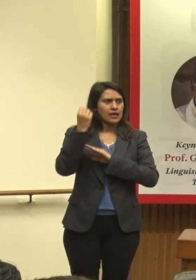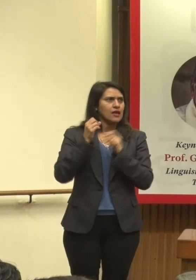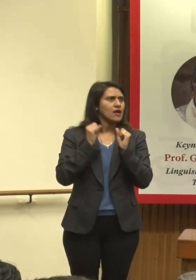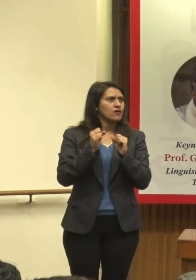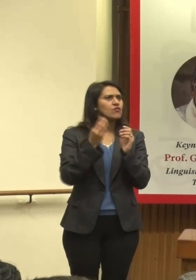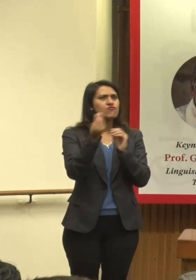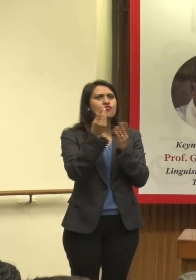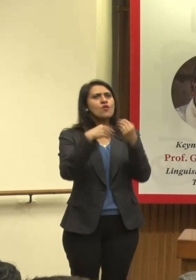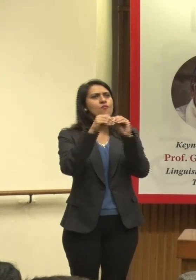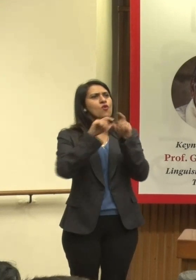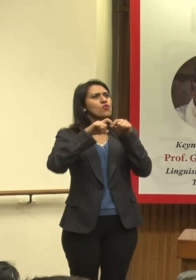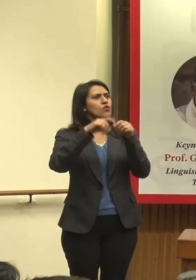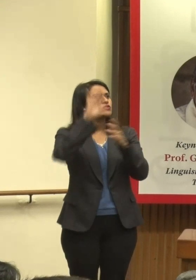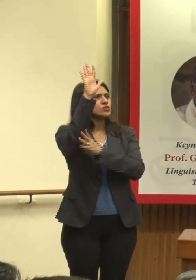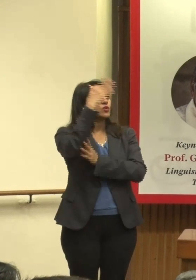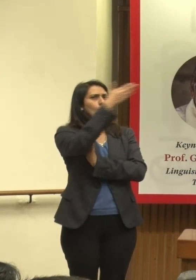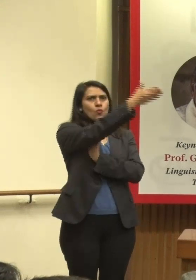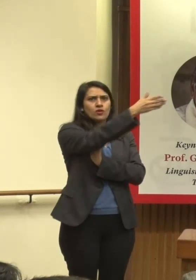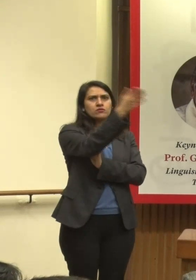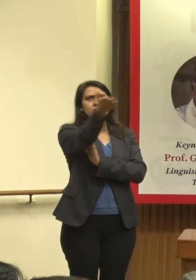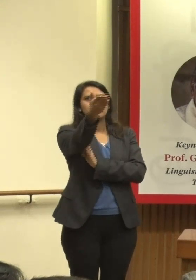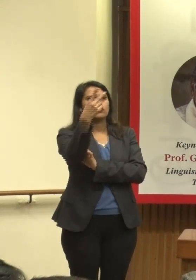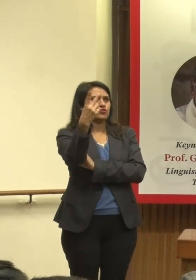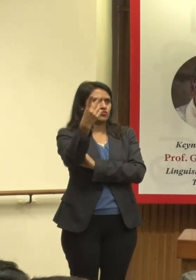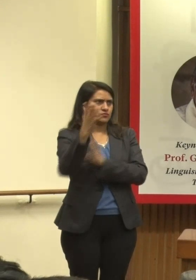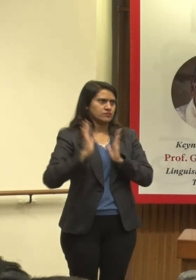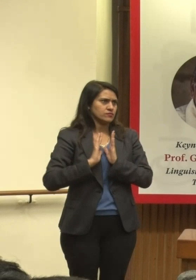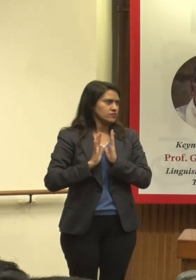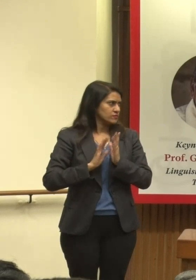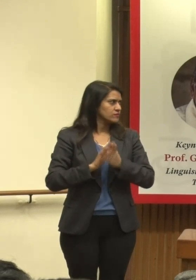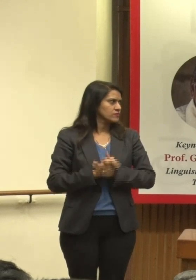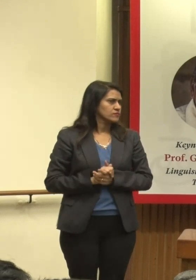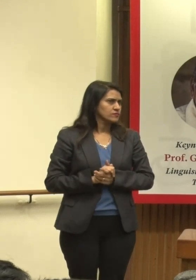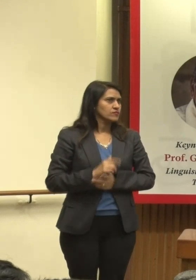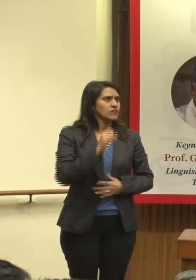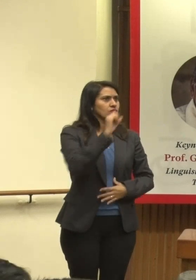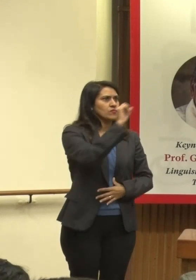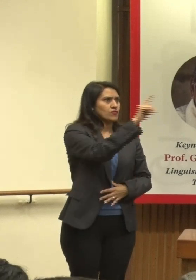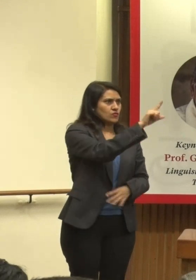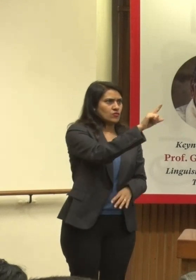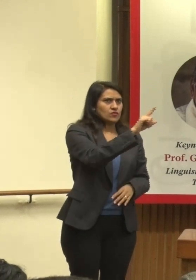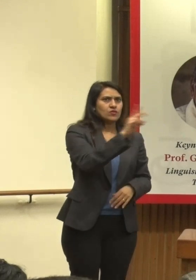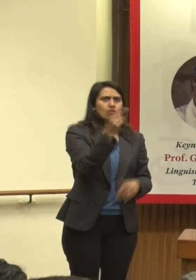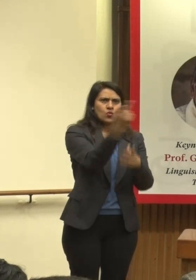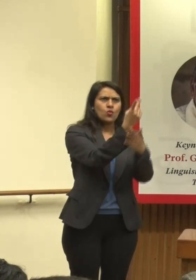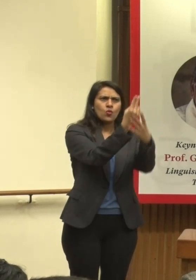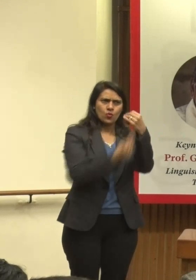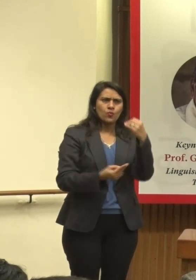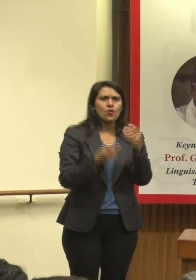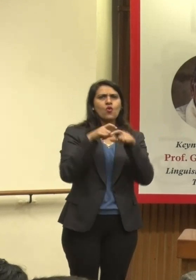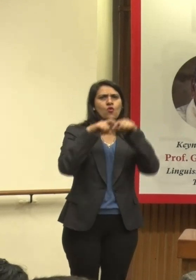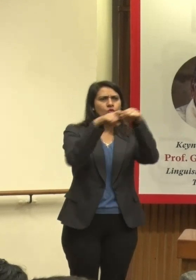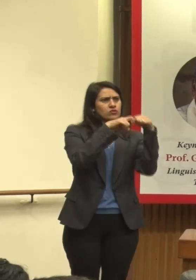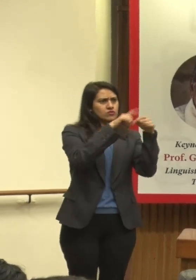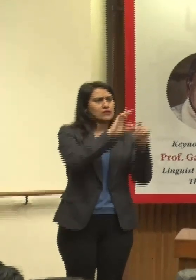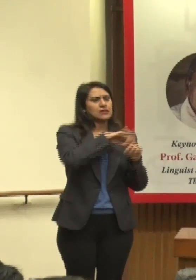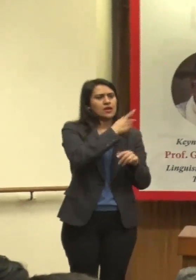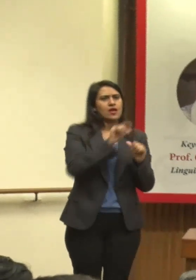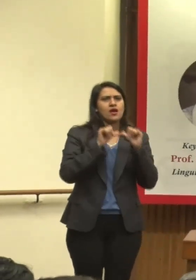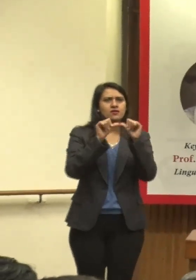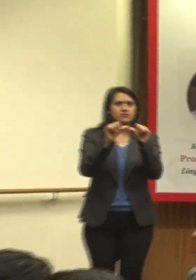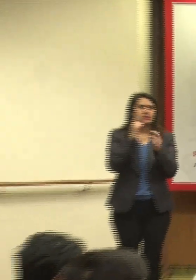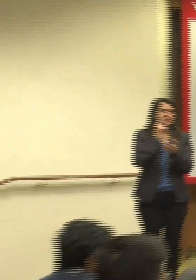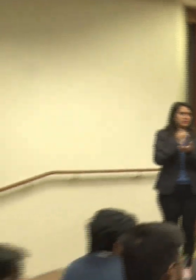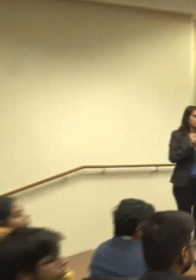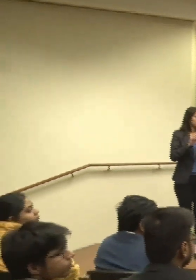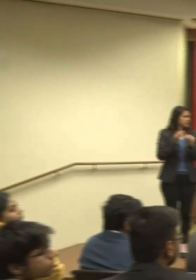can take a few more questions. There's one there and one here. Yeah, so we'll take a couple together and then we'll try